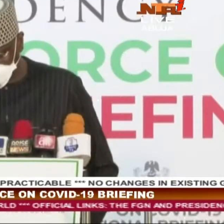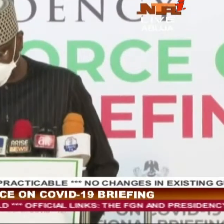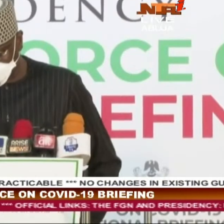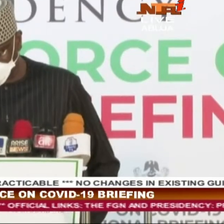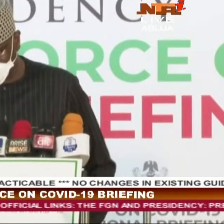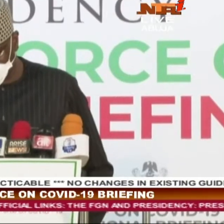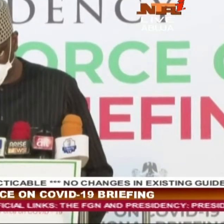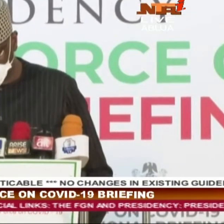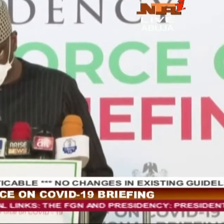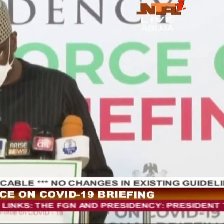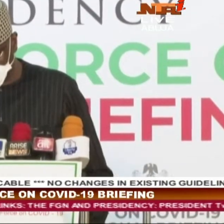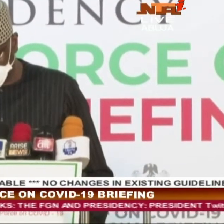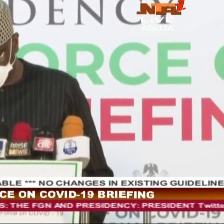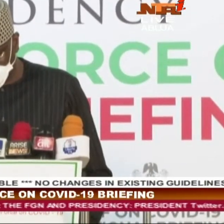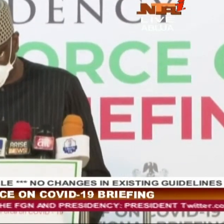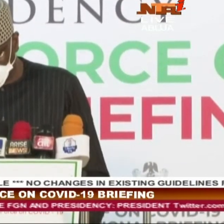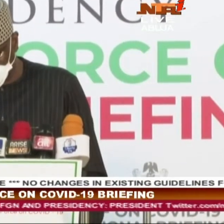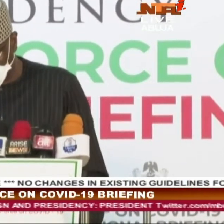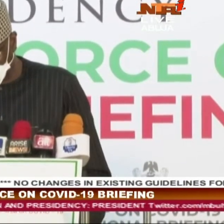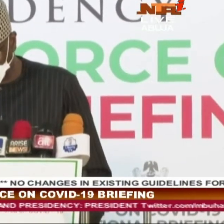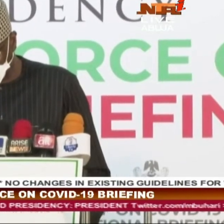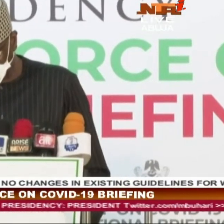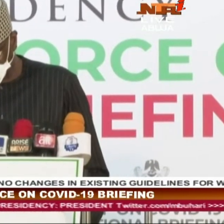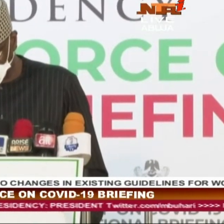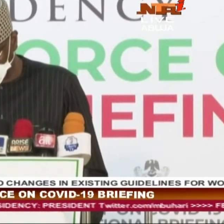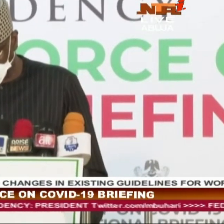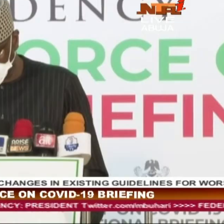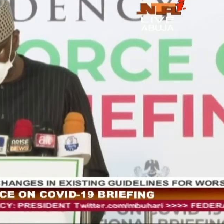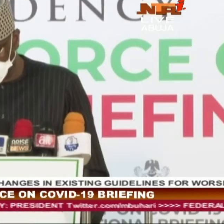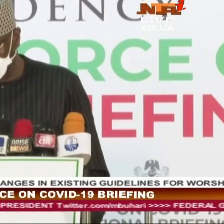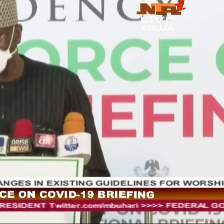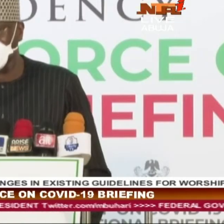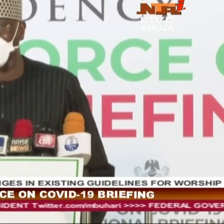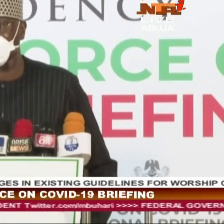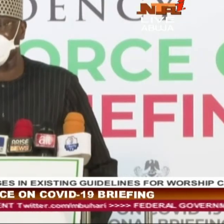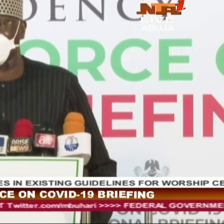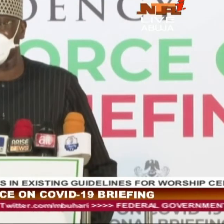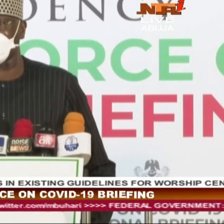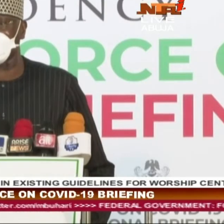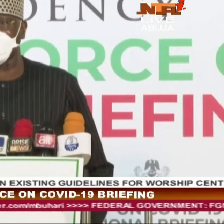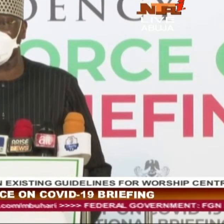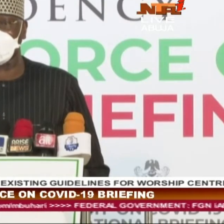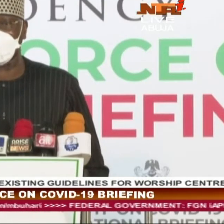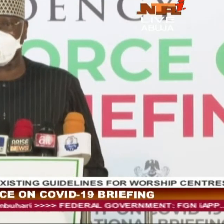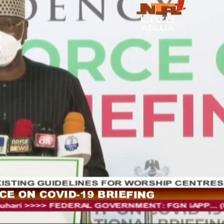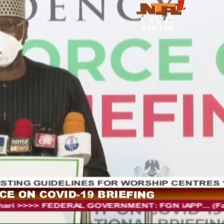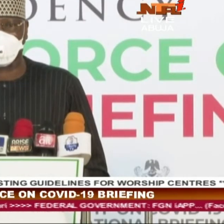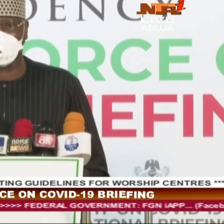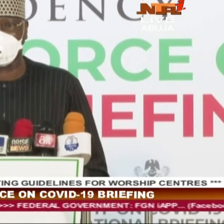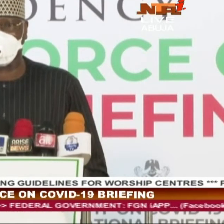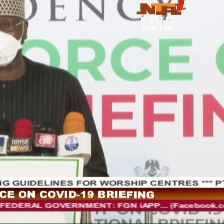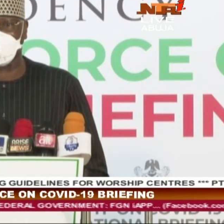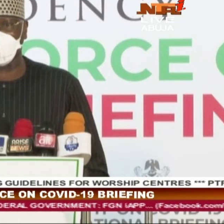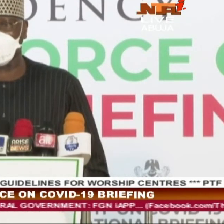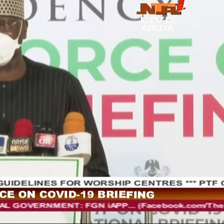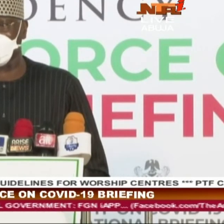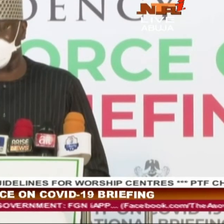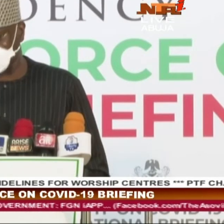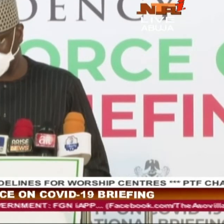Thank you. I think let me quickly run through some. Well, how I wish the Minister of